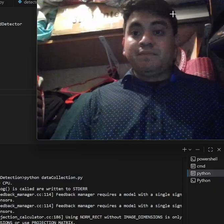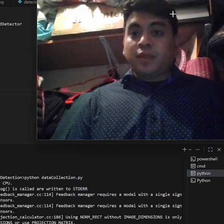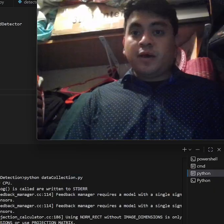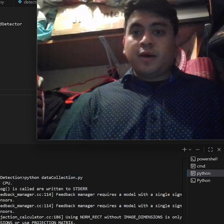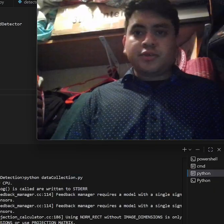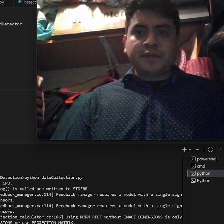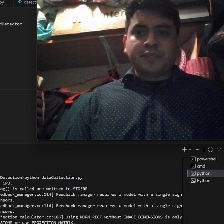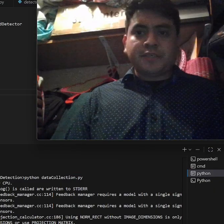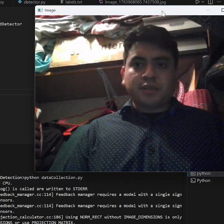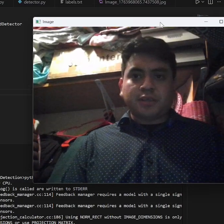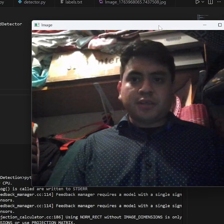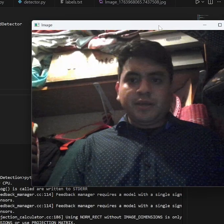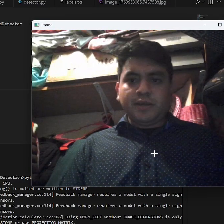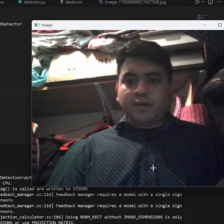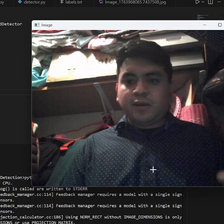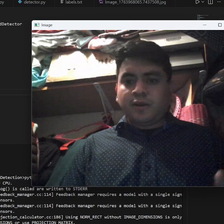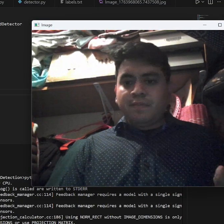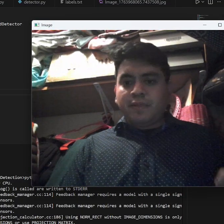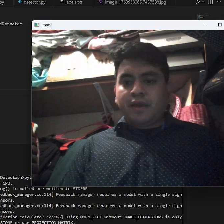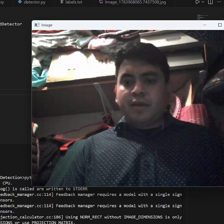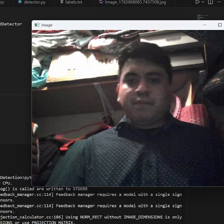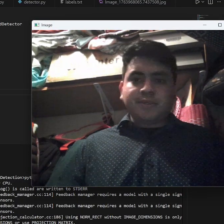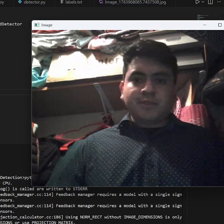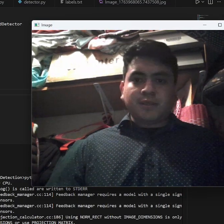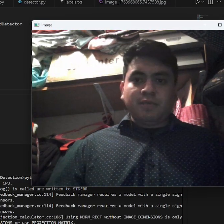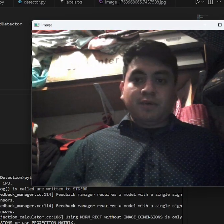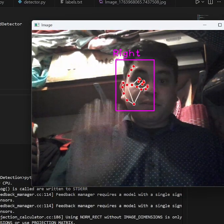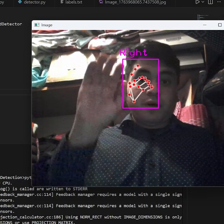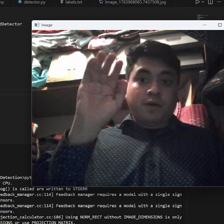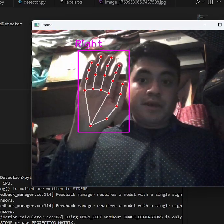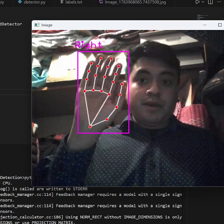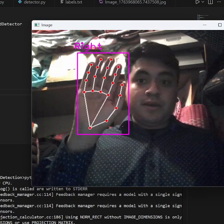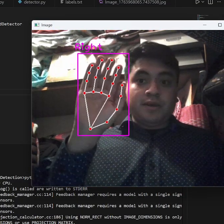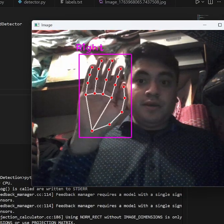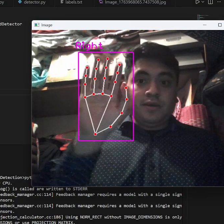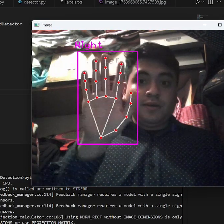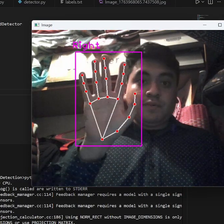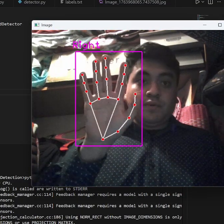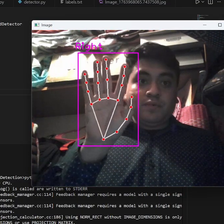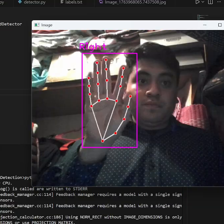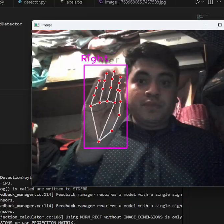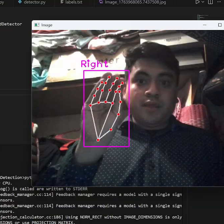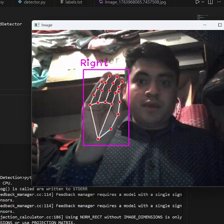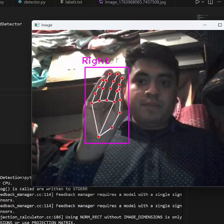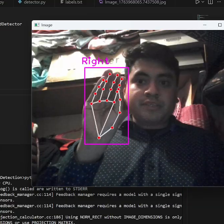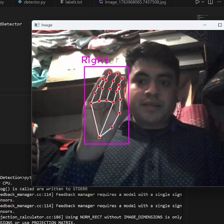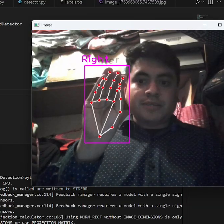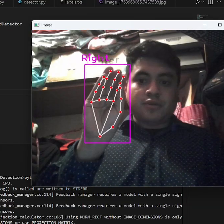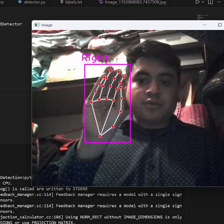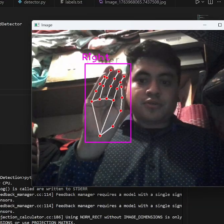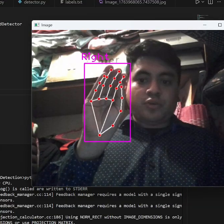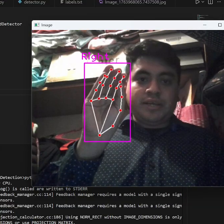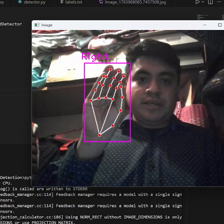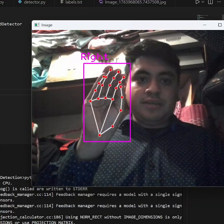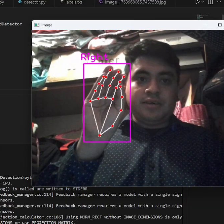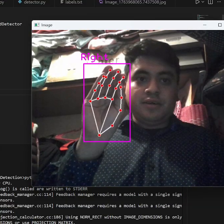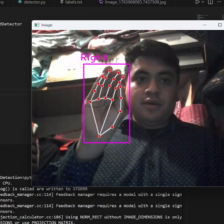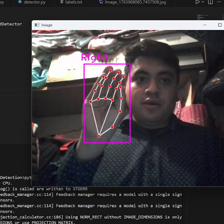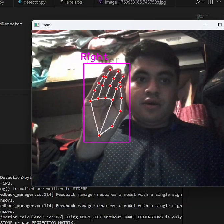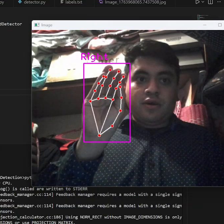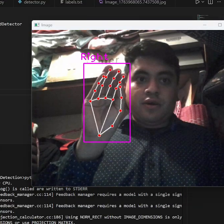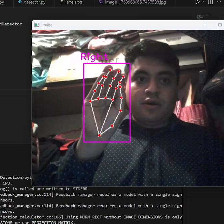home. So basically I'm right here, and basically if I put on my hand, boom, it basically has another